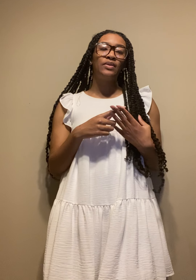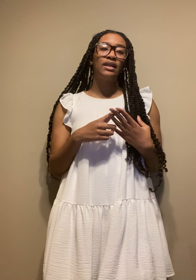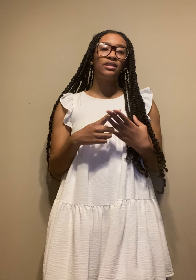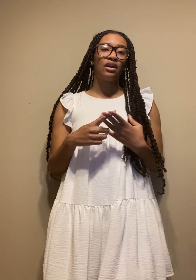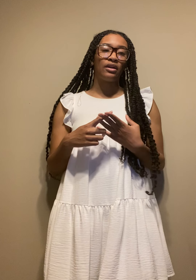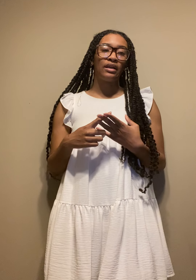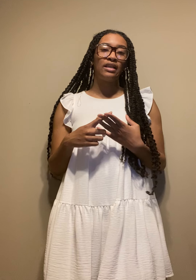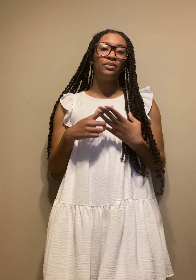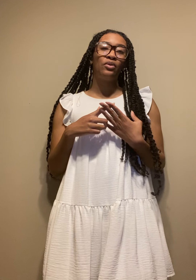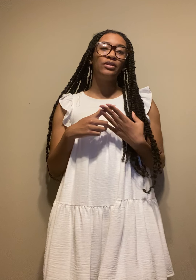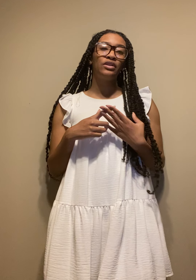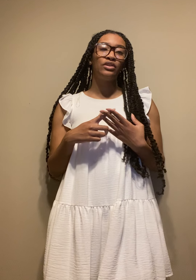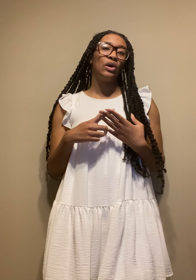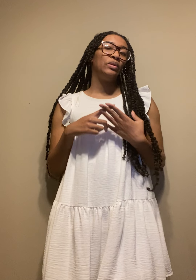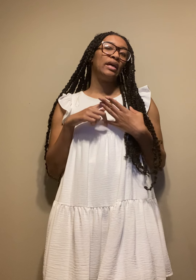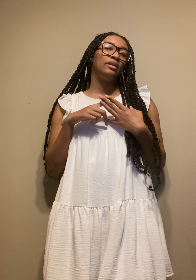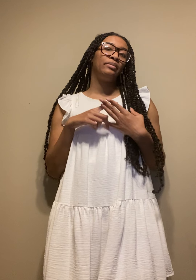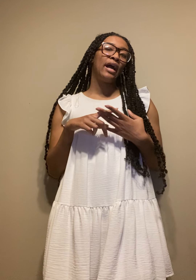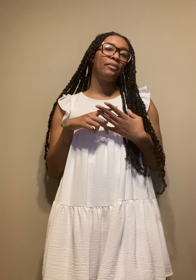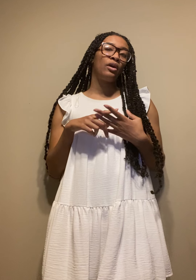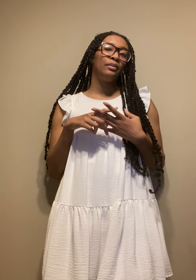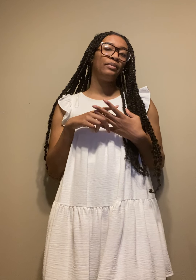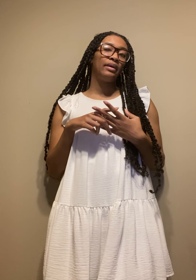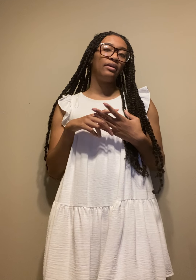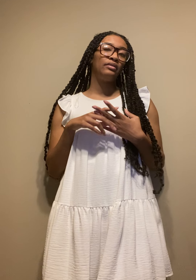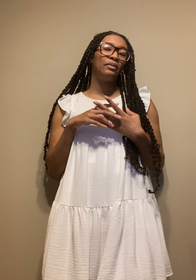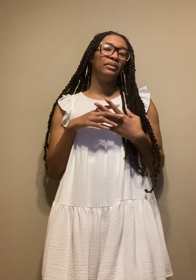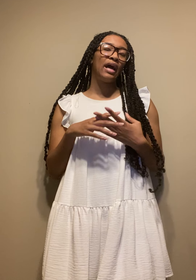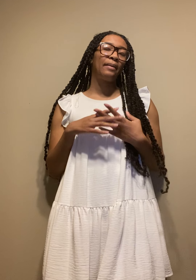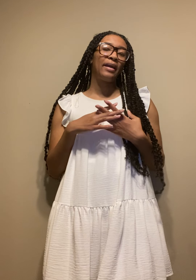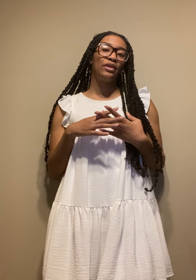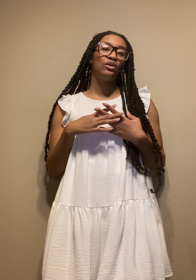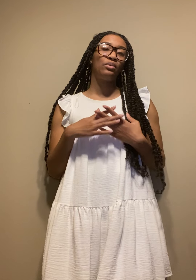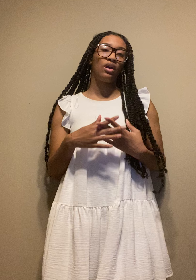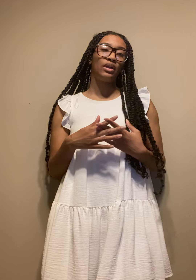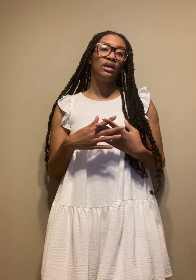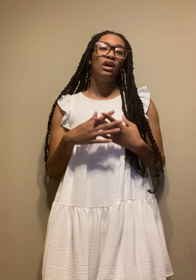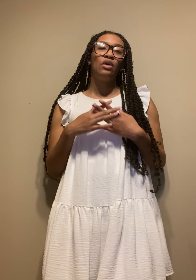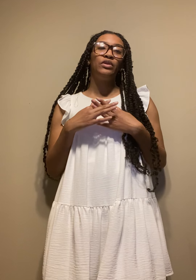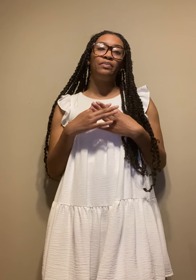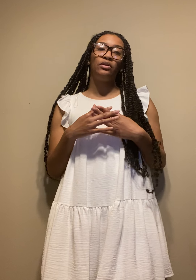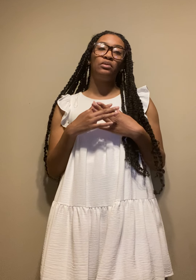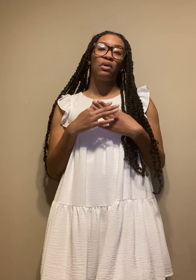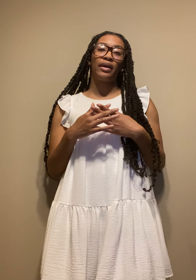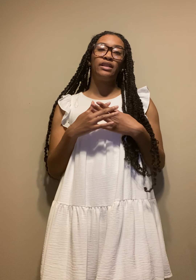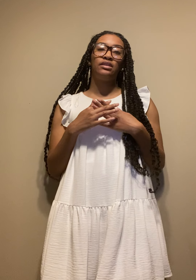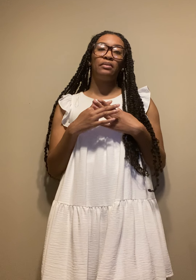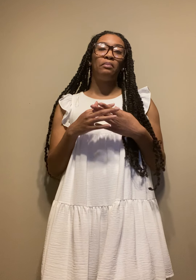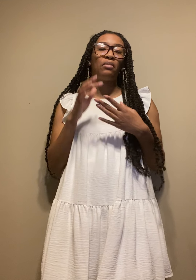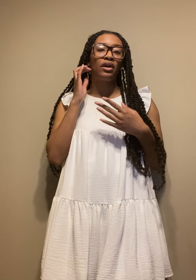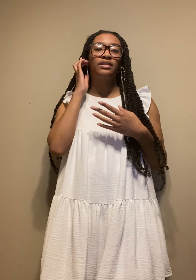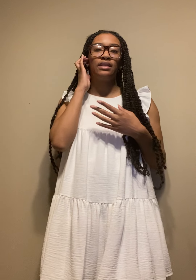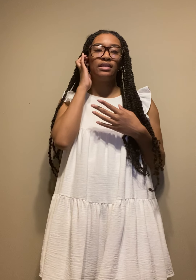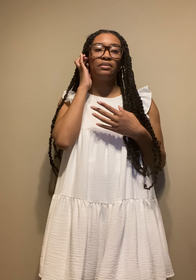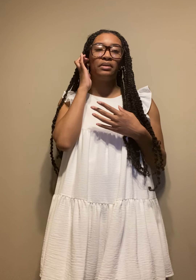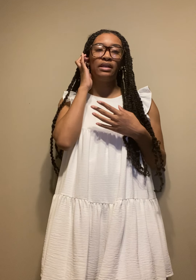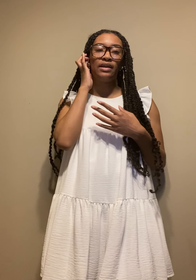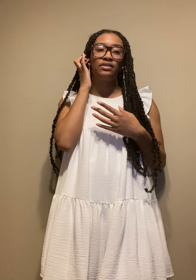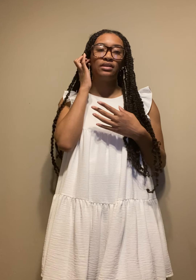get started, it's important to know that the Black Panther Party was built on Marxist beliefs,